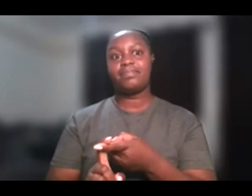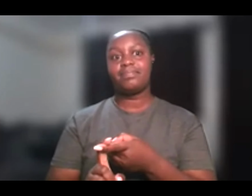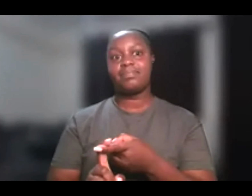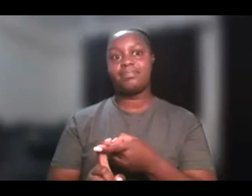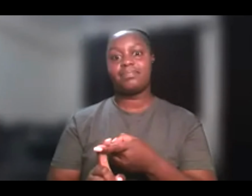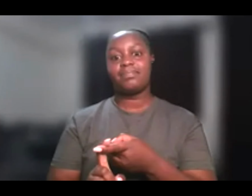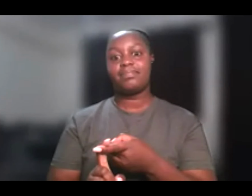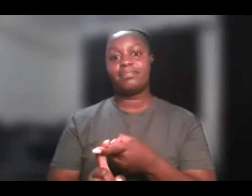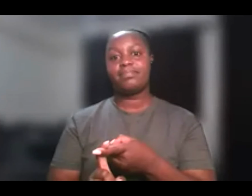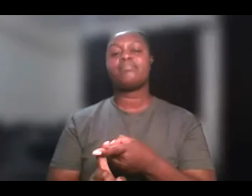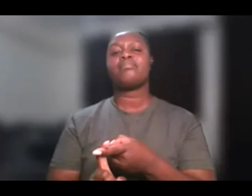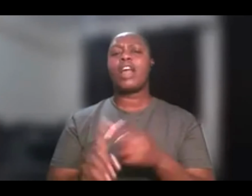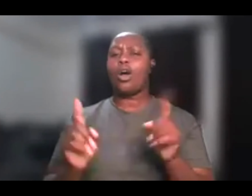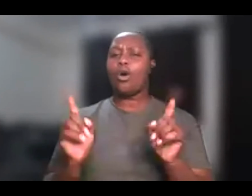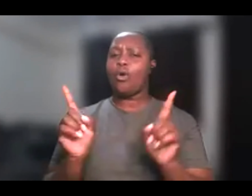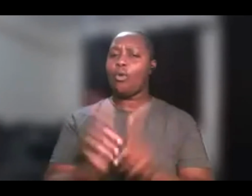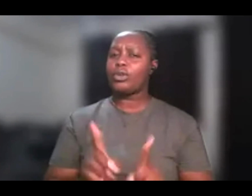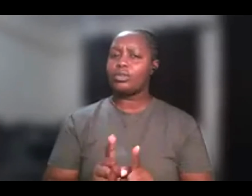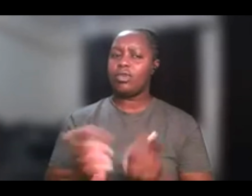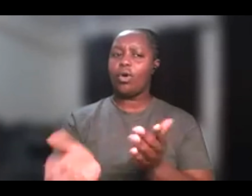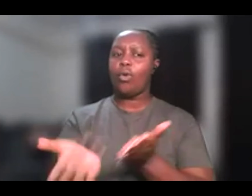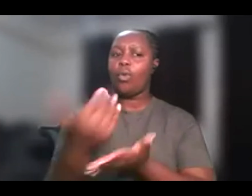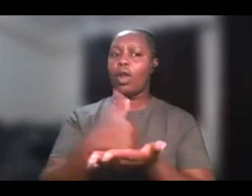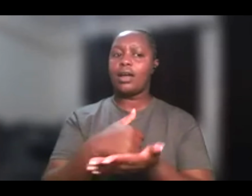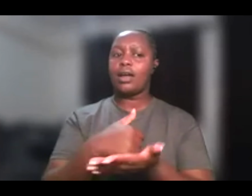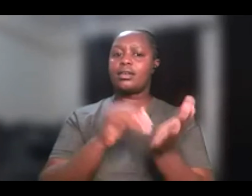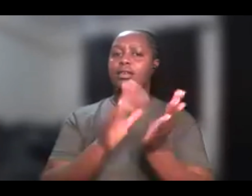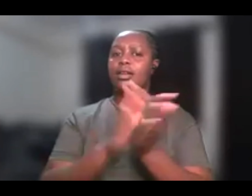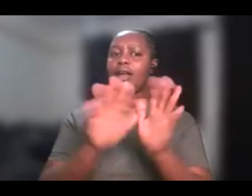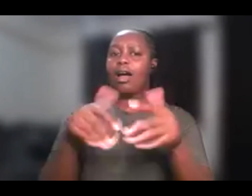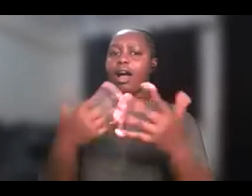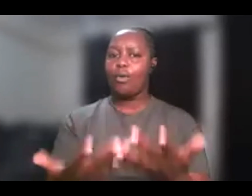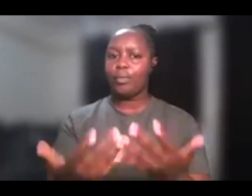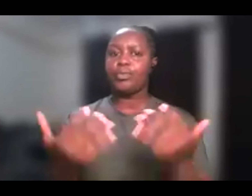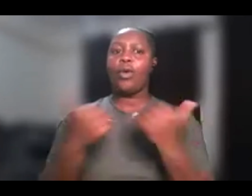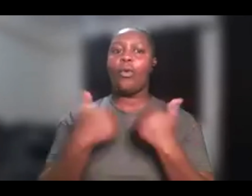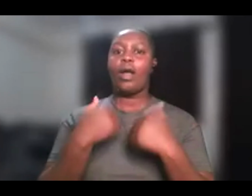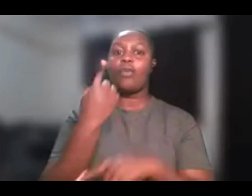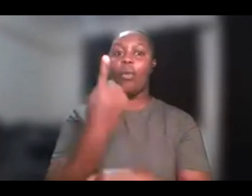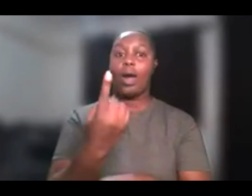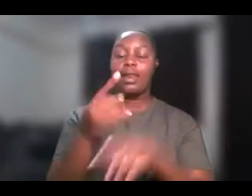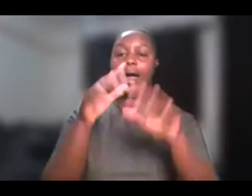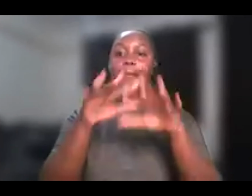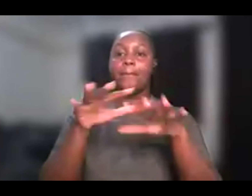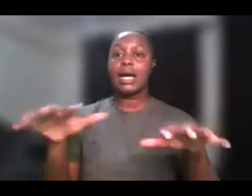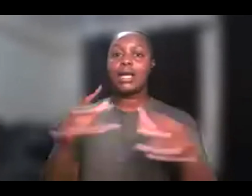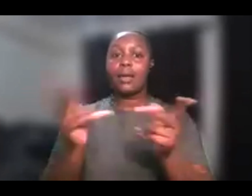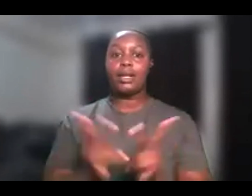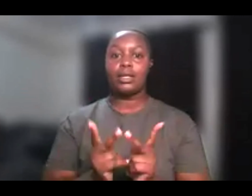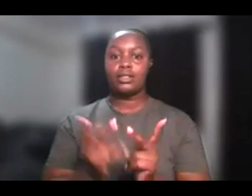Again, how do we collect data? We have a marketplace where we launched at beta, kind of very close. We've collected